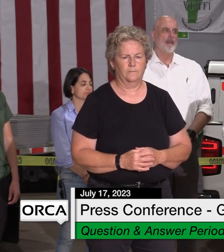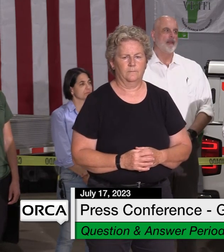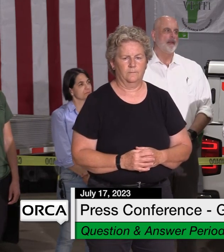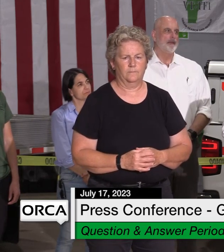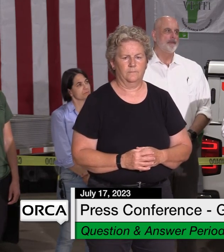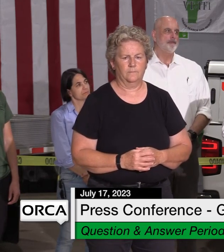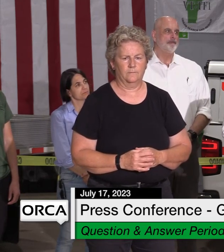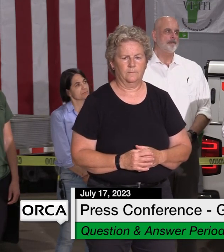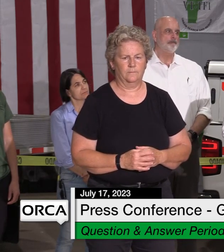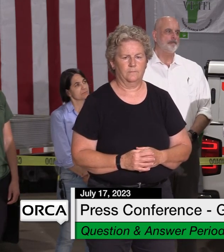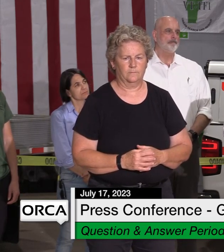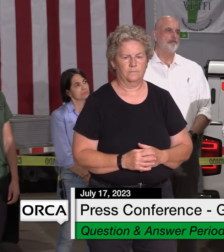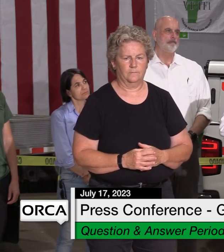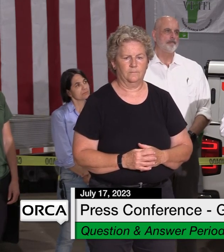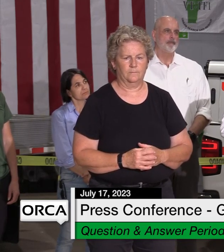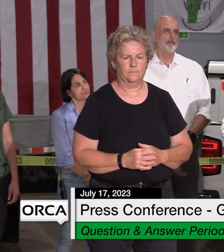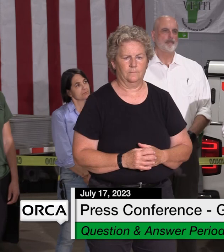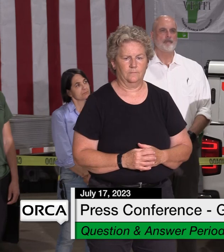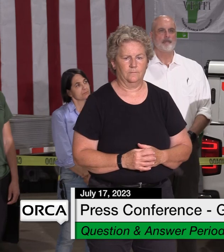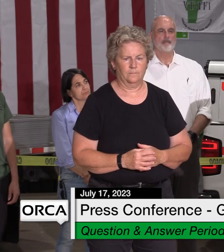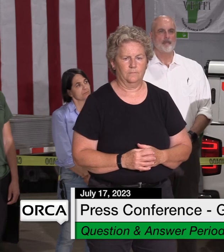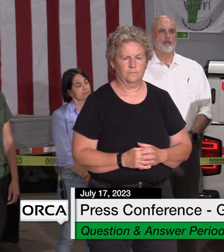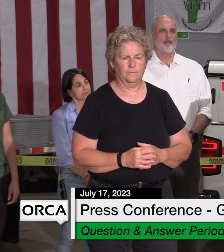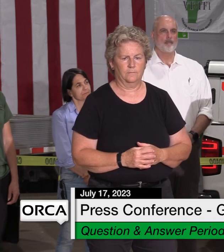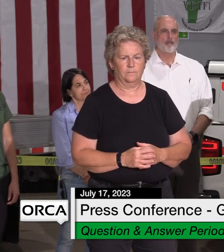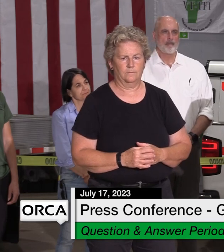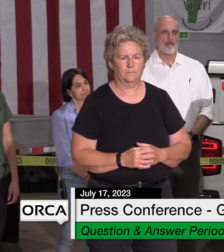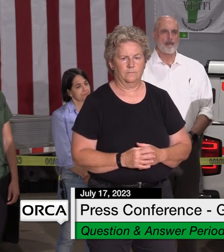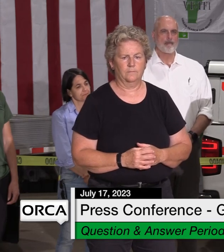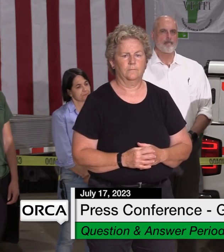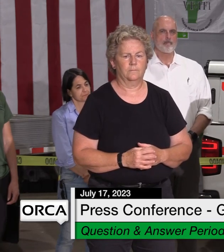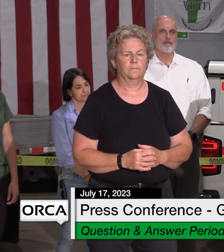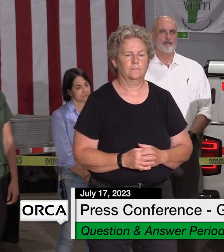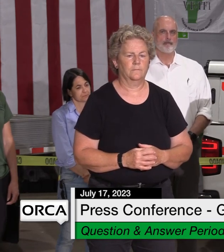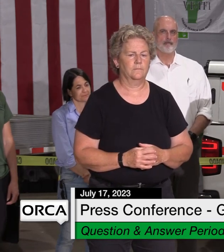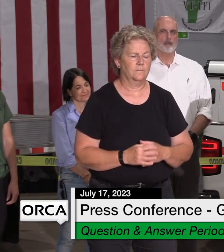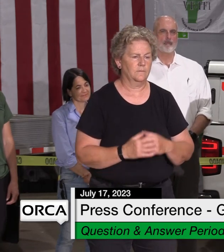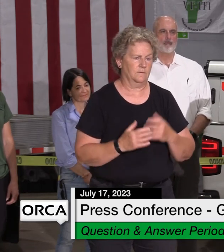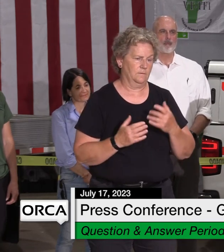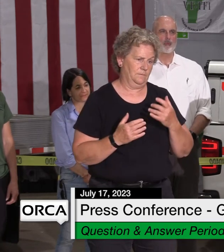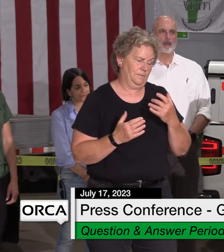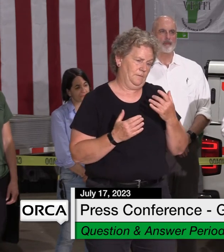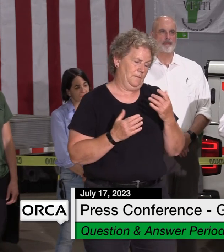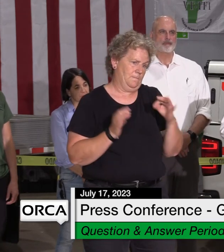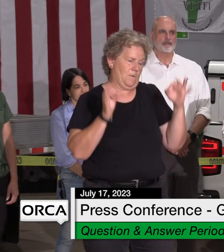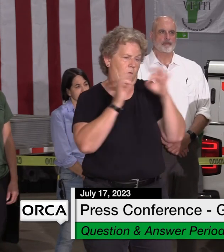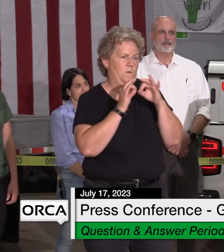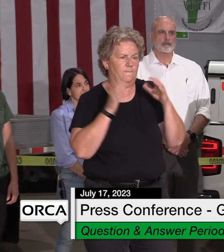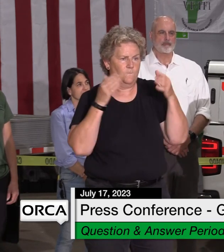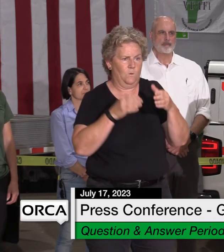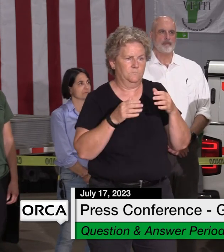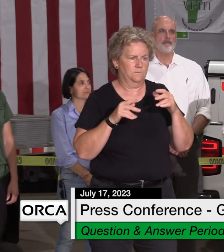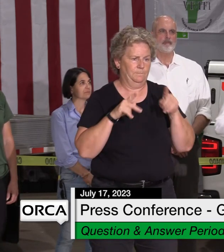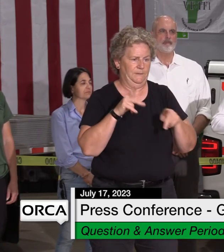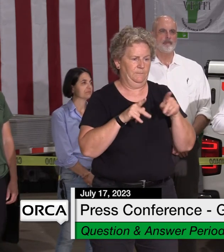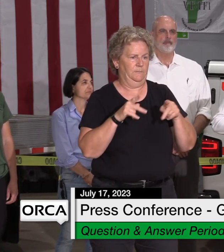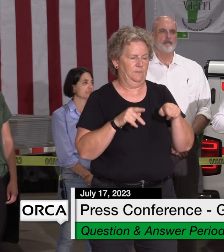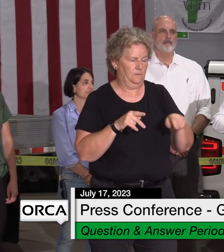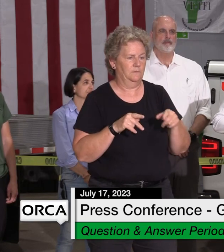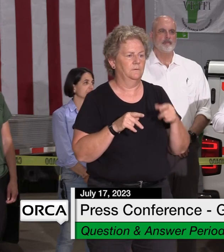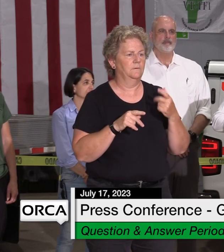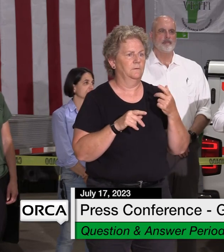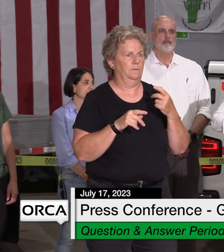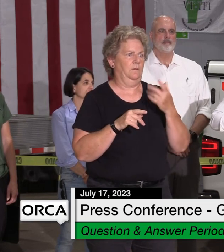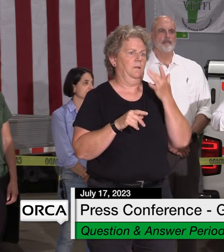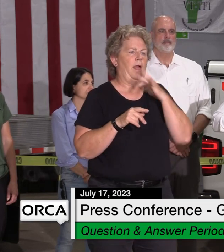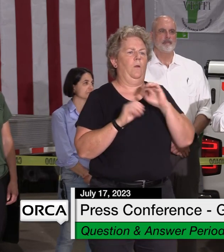very impacts and harms that we've been warned about for some time upon us right now. The question is, how are we going to respond? For transportation,